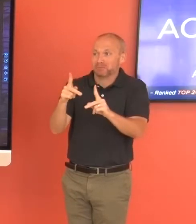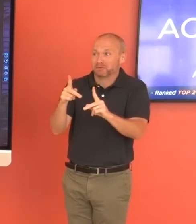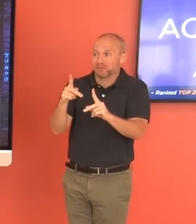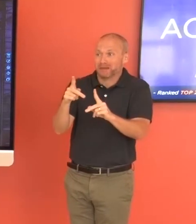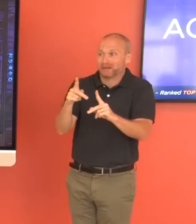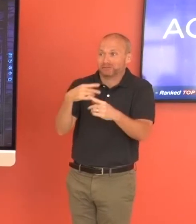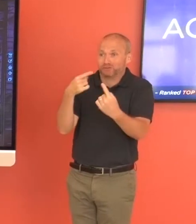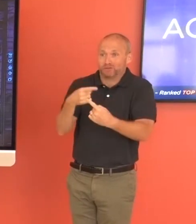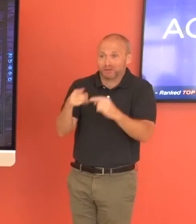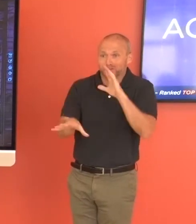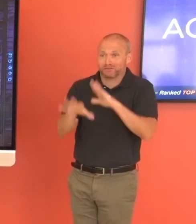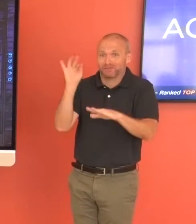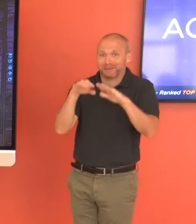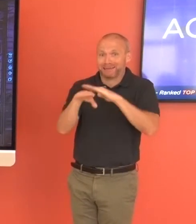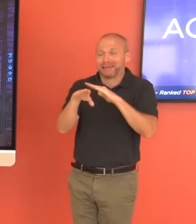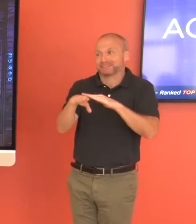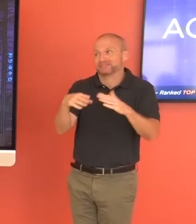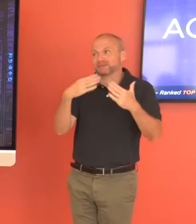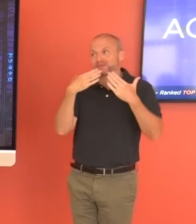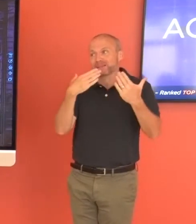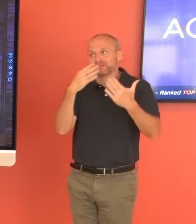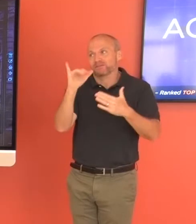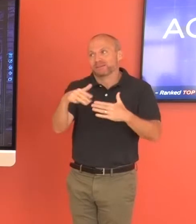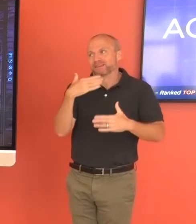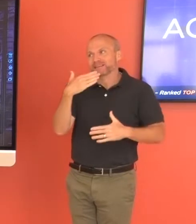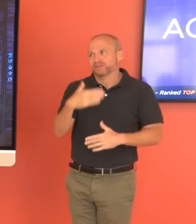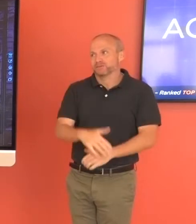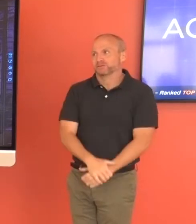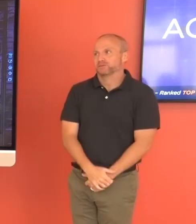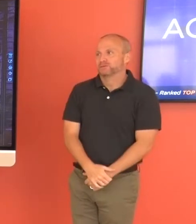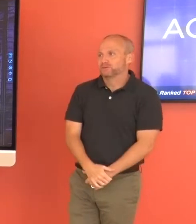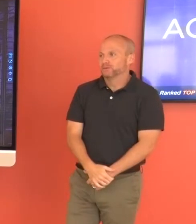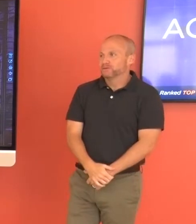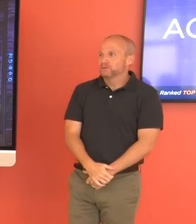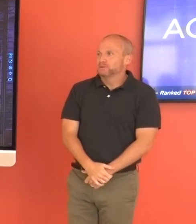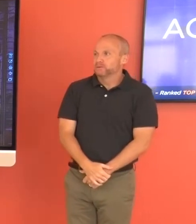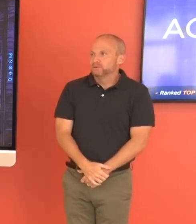otherwise. And so I'm very grateful for that. Thank you. Thanks, Wayne.